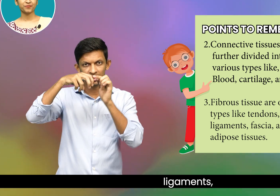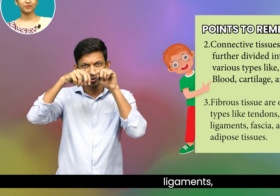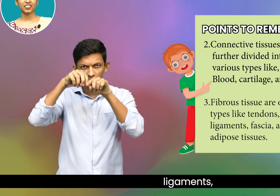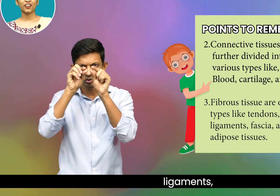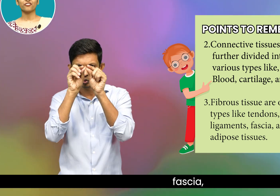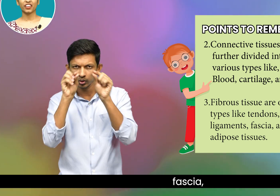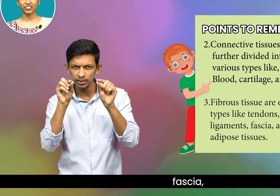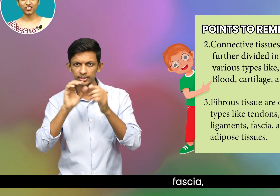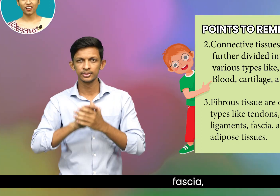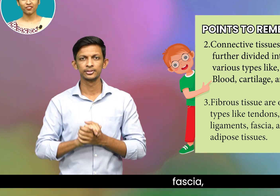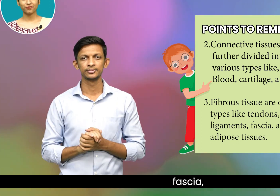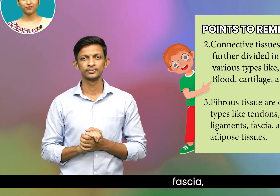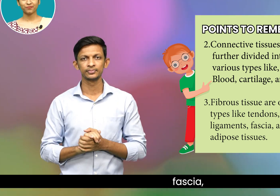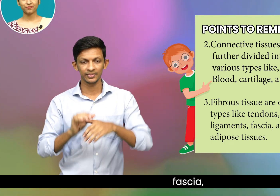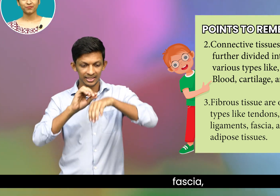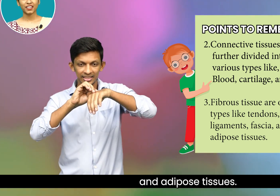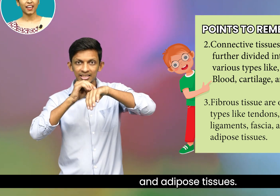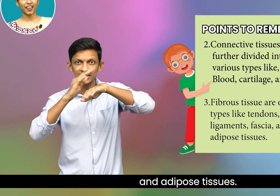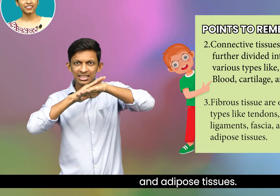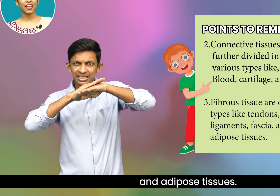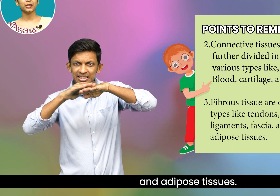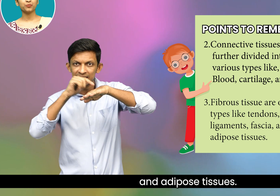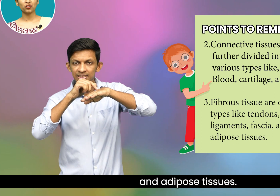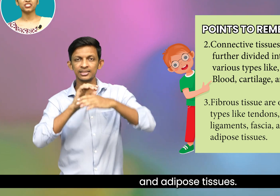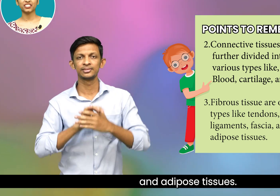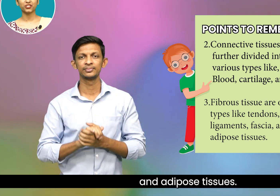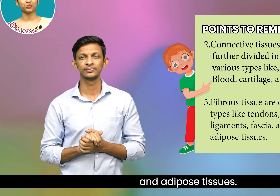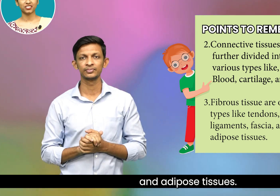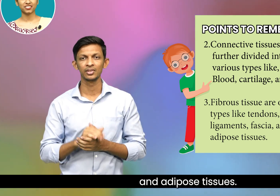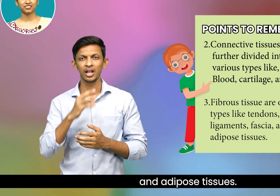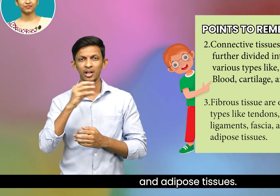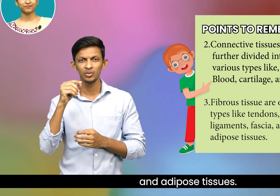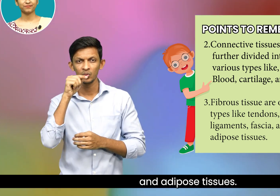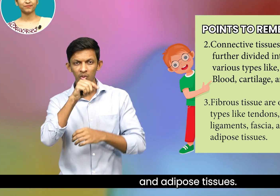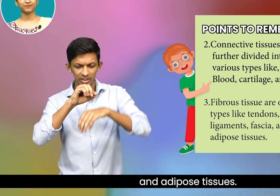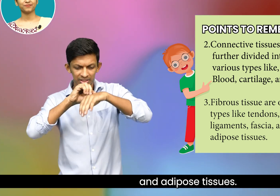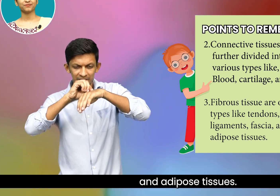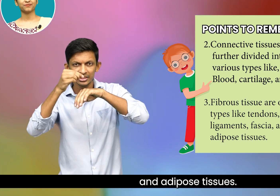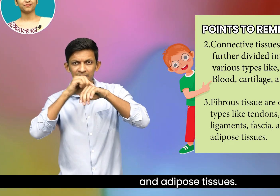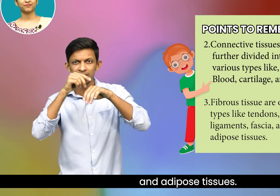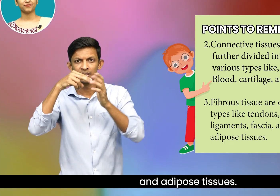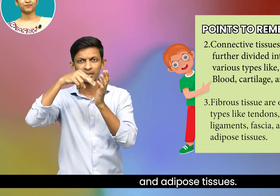ligaments, fascia and adipose tissues.